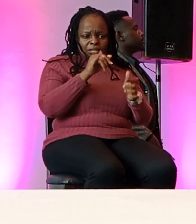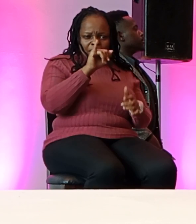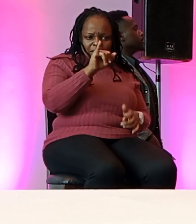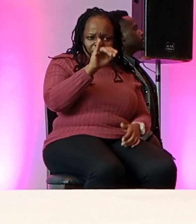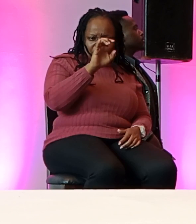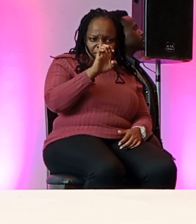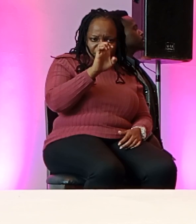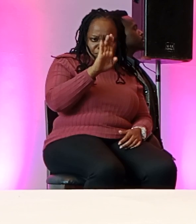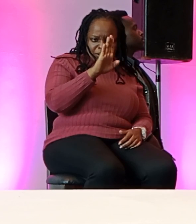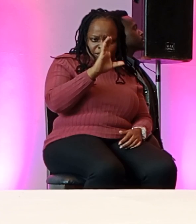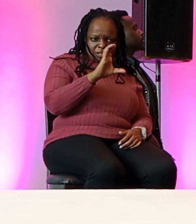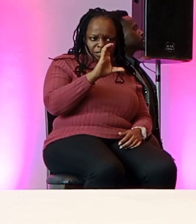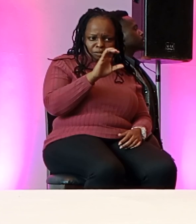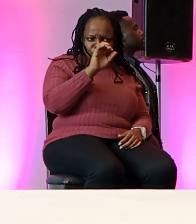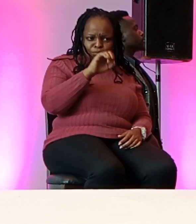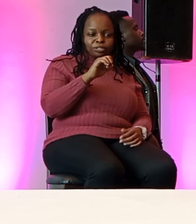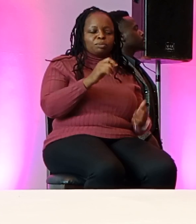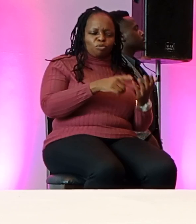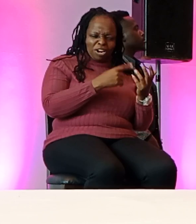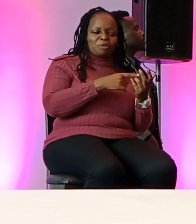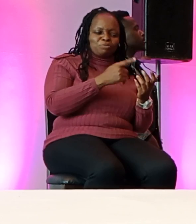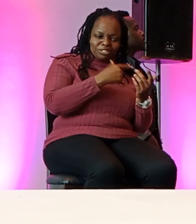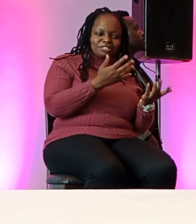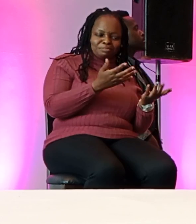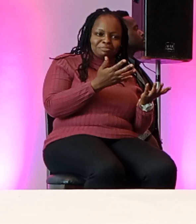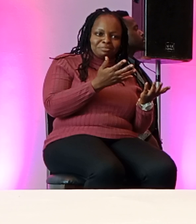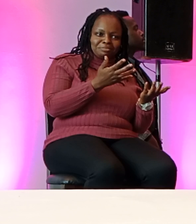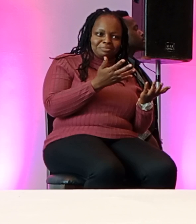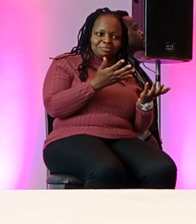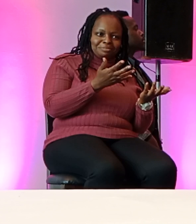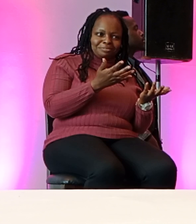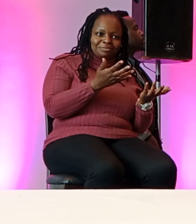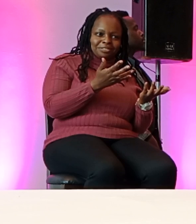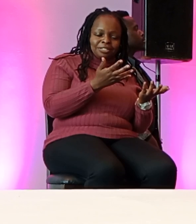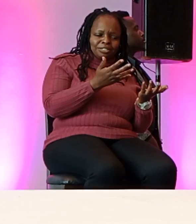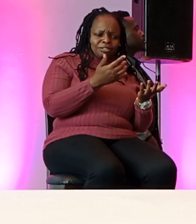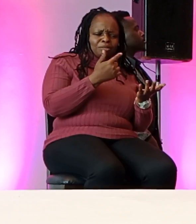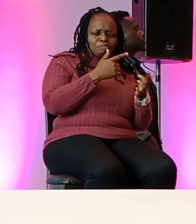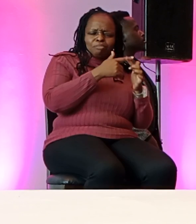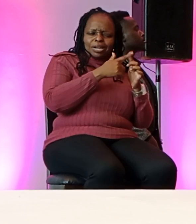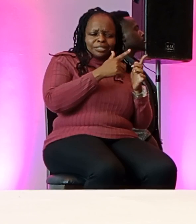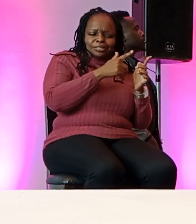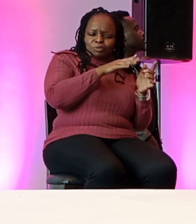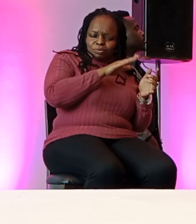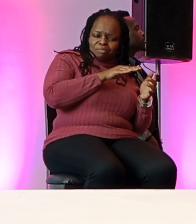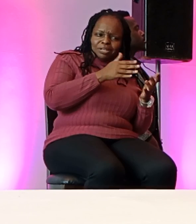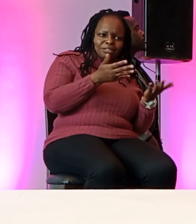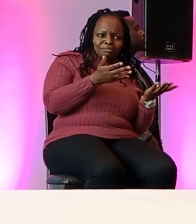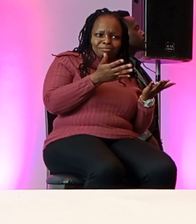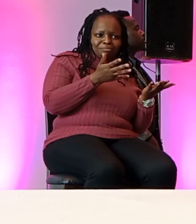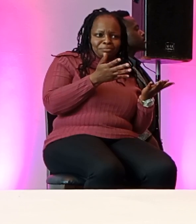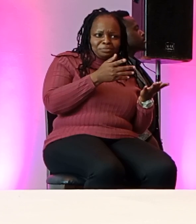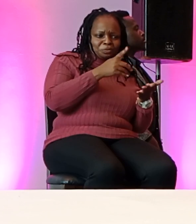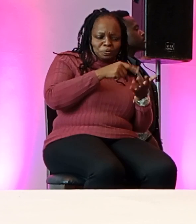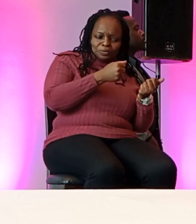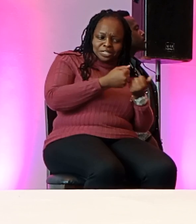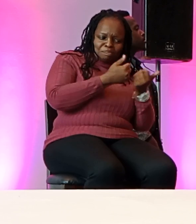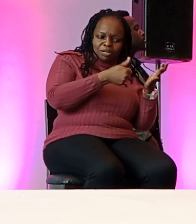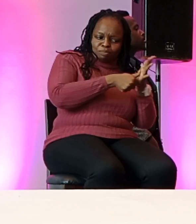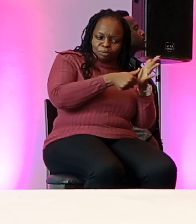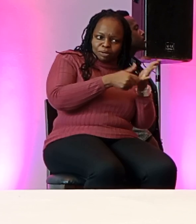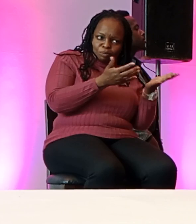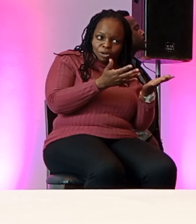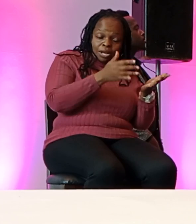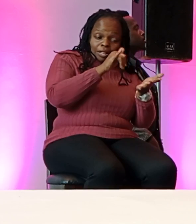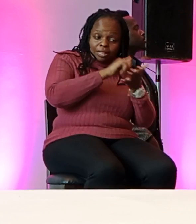the capability of calculating the numbers. So what is not happening? That is why we